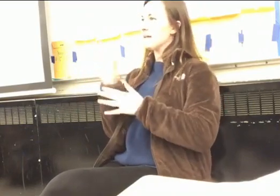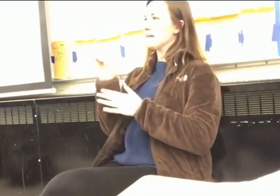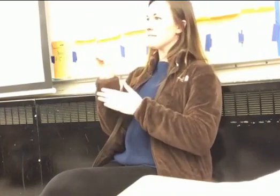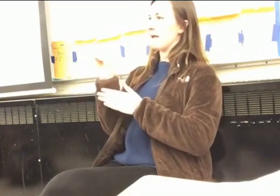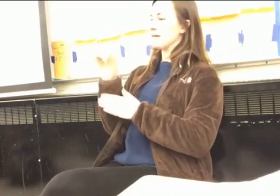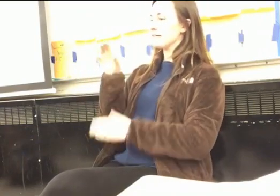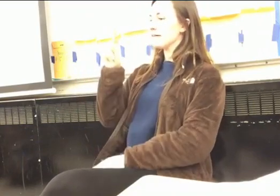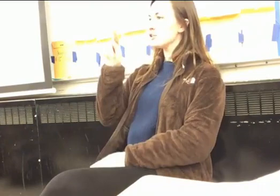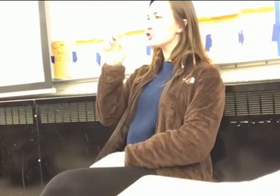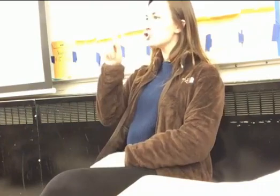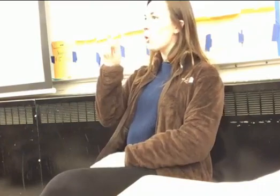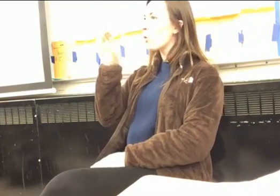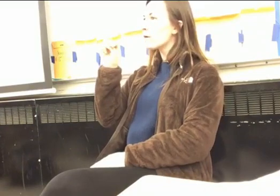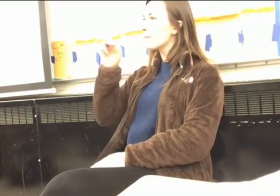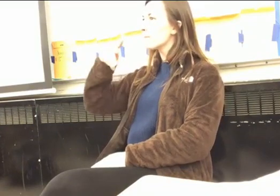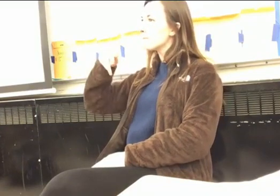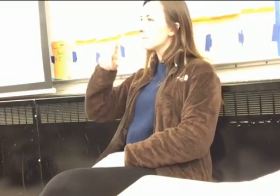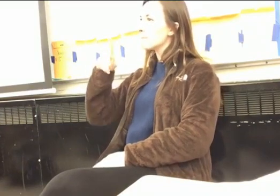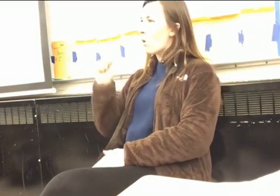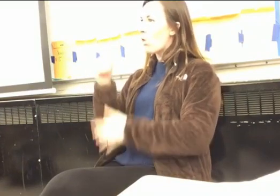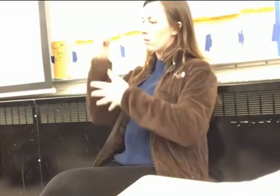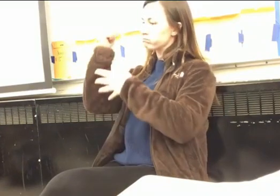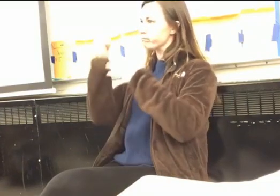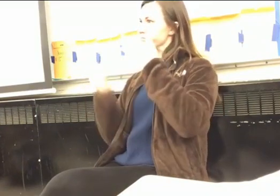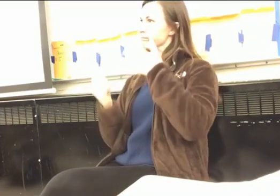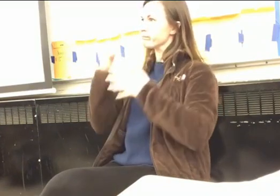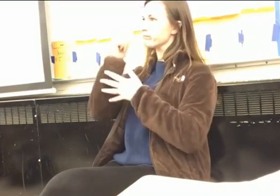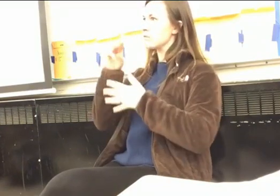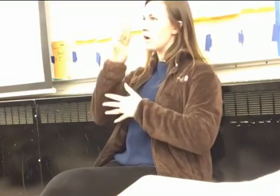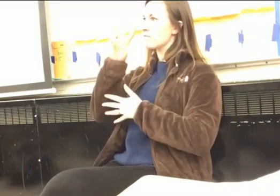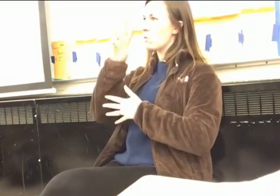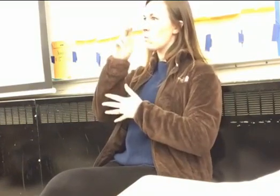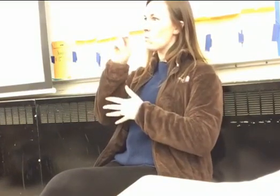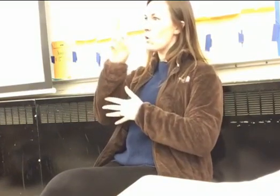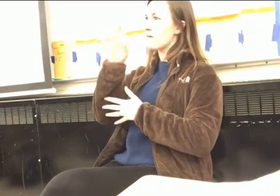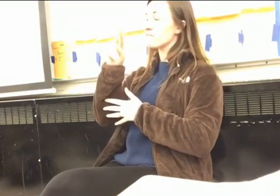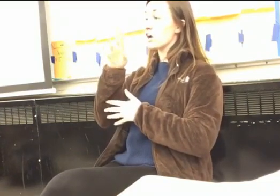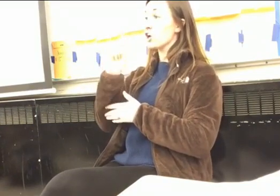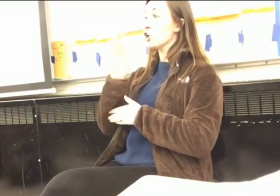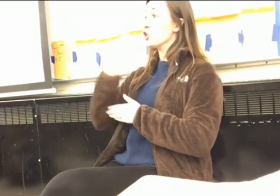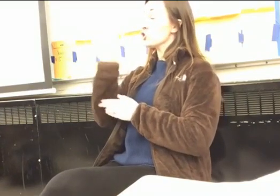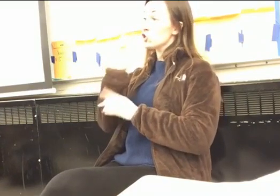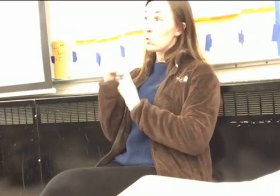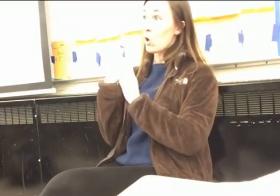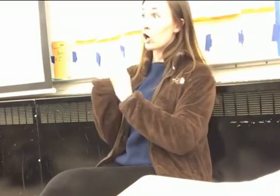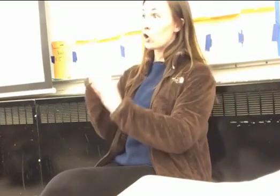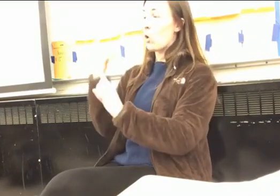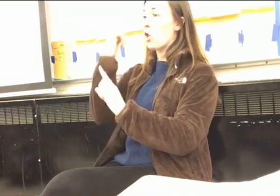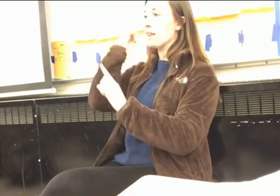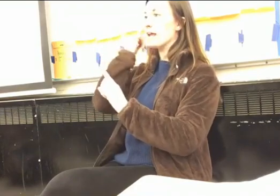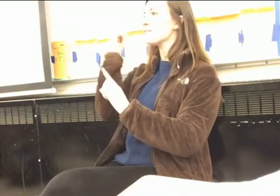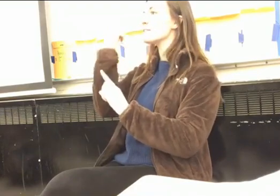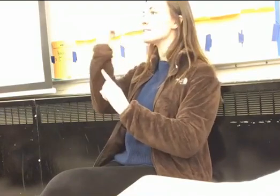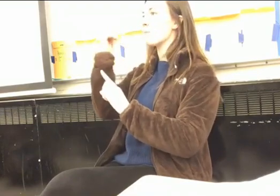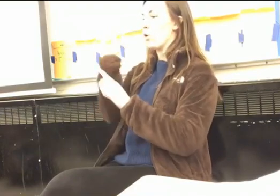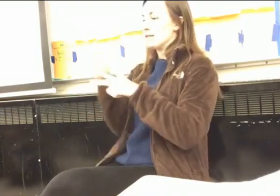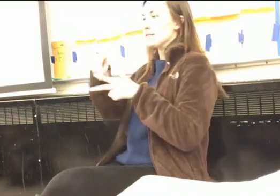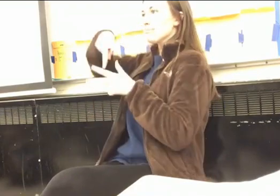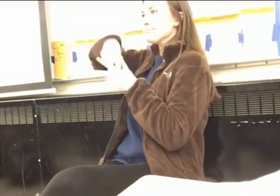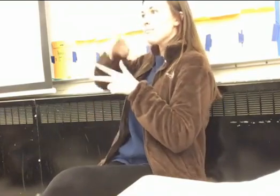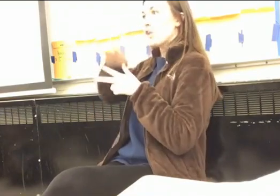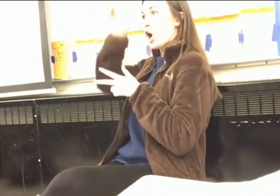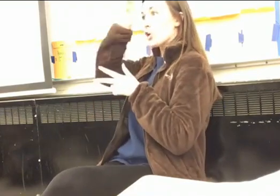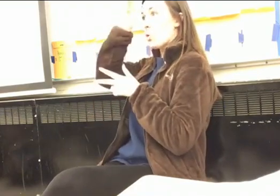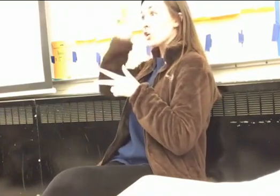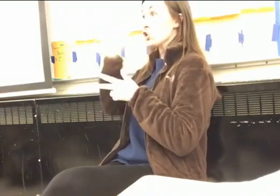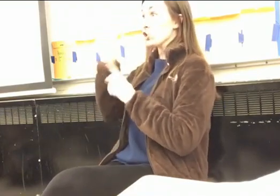of warfare. So as you go along, your goal is to basically get somebody off of their horse. That means that you have defeated them. And what happens is when somebody falls